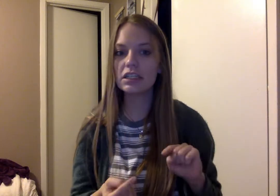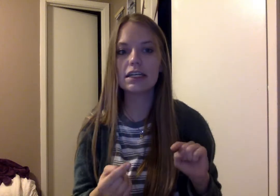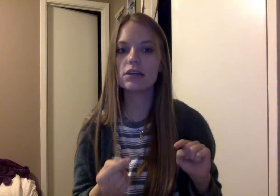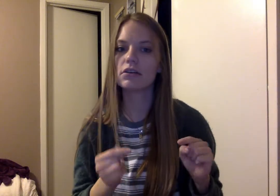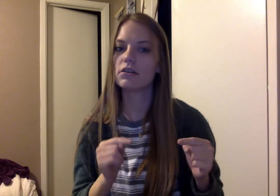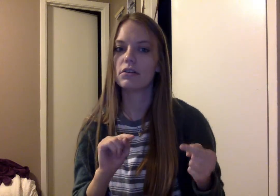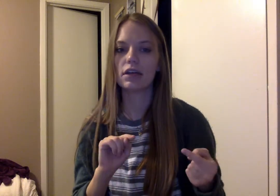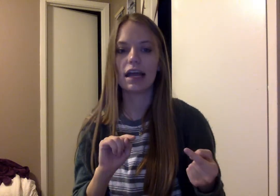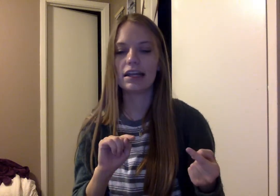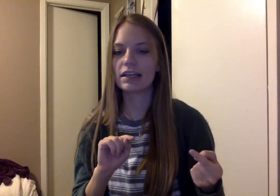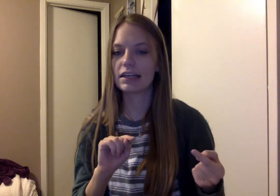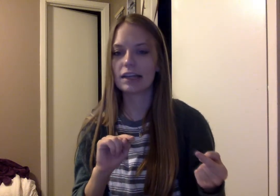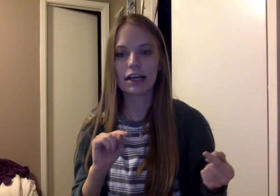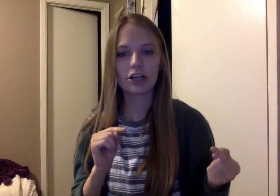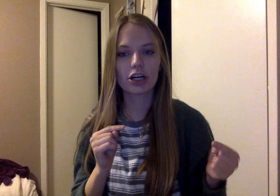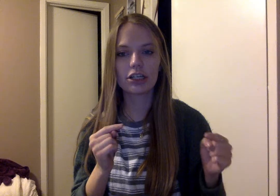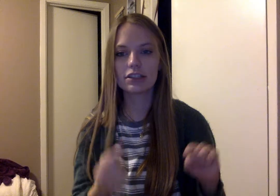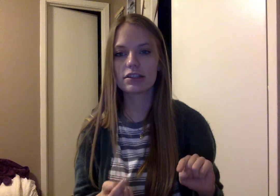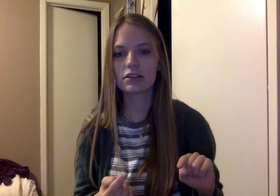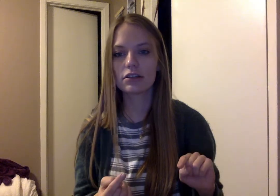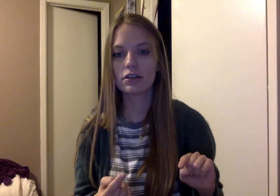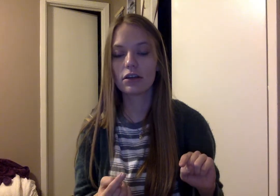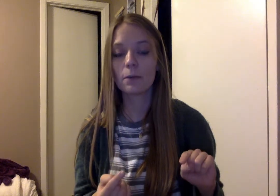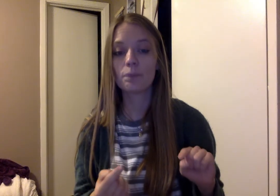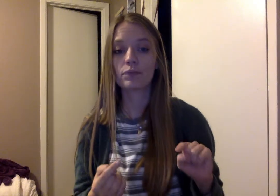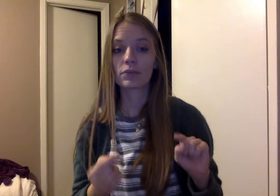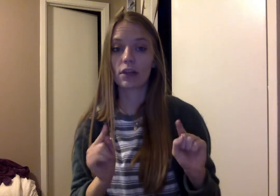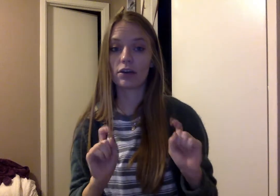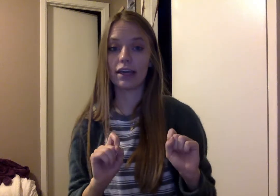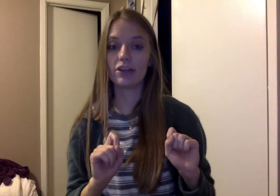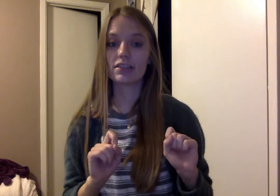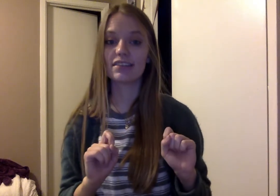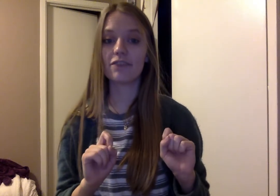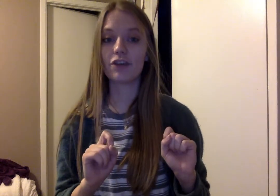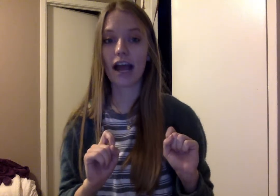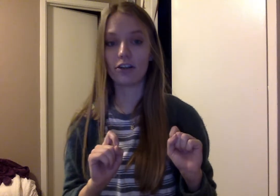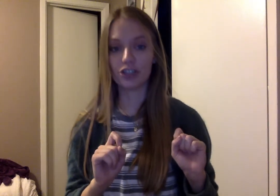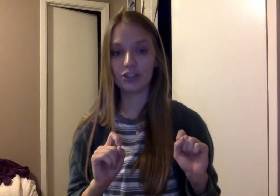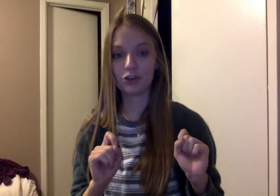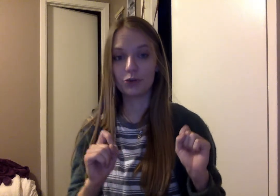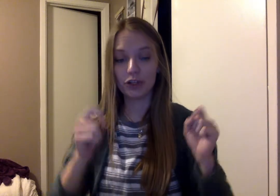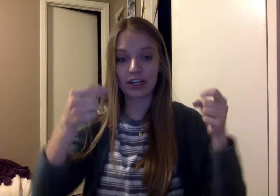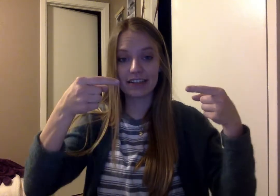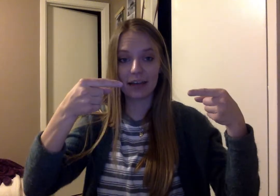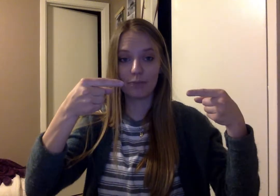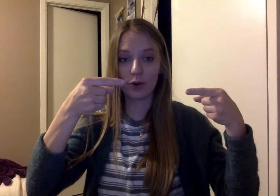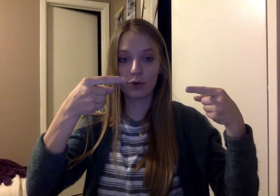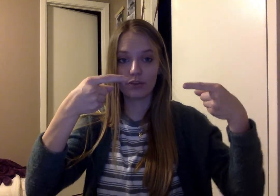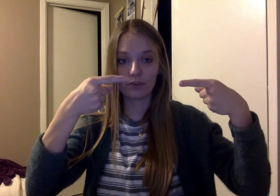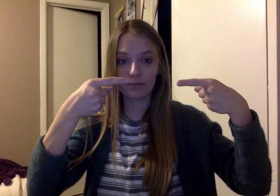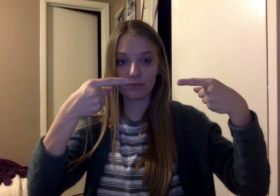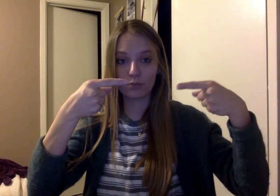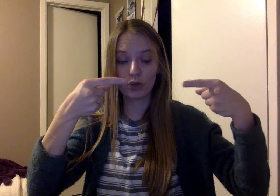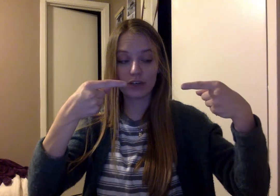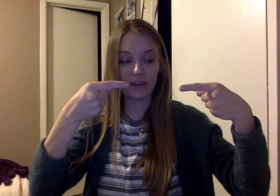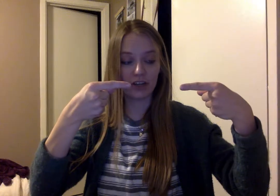injury, anything like that. Hurt. Okay, here's the sign for allergy. So you're going to take both pointer fingers. They're